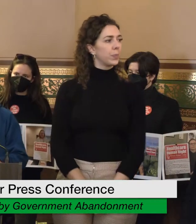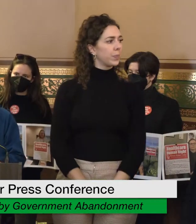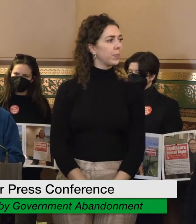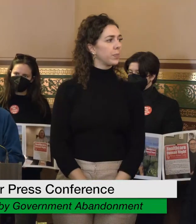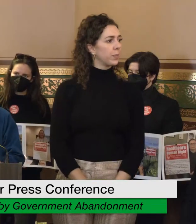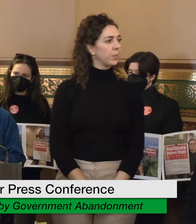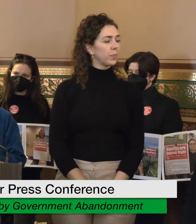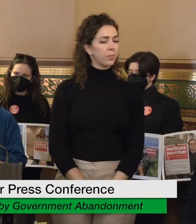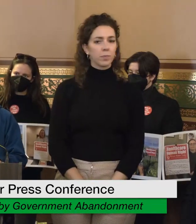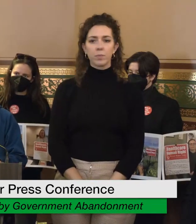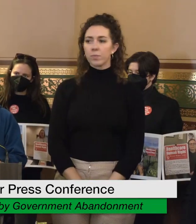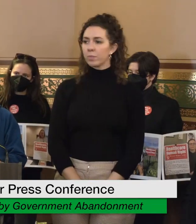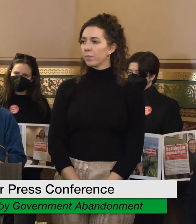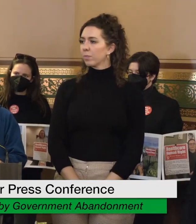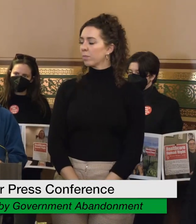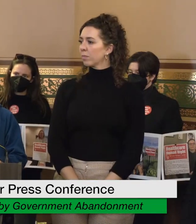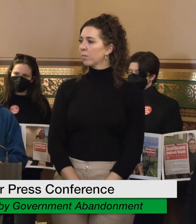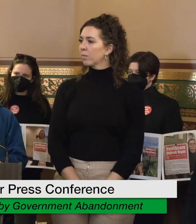And